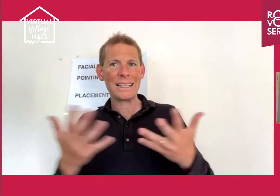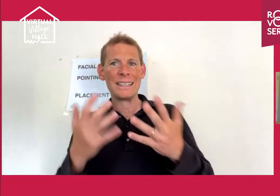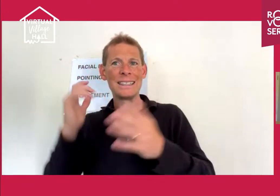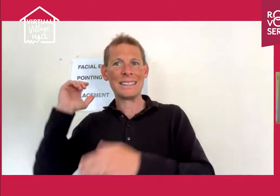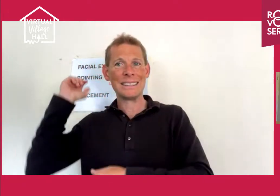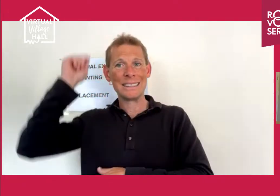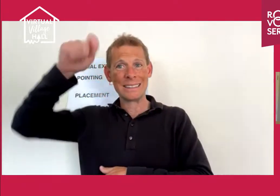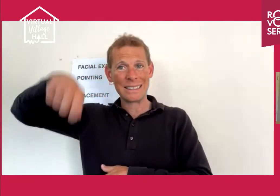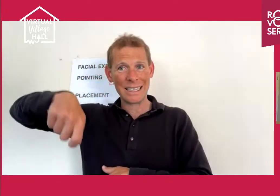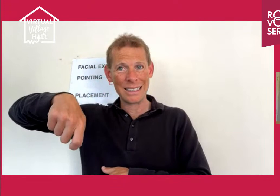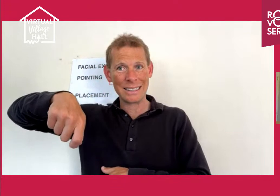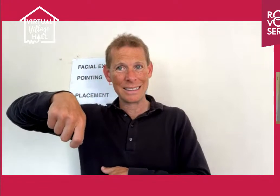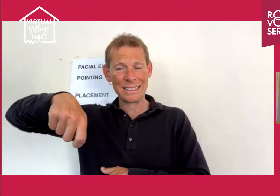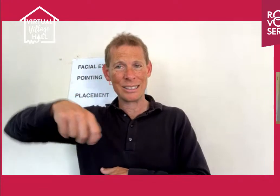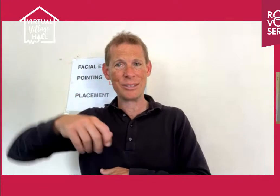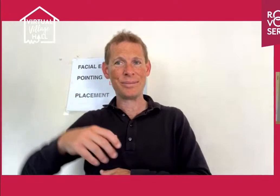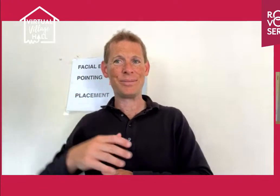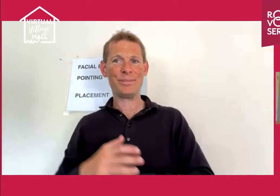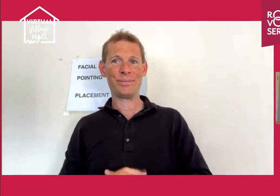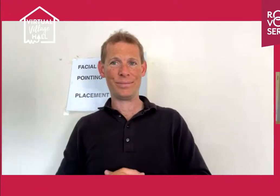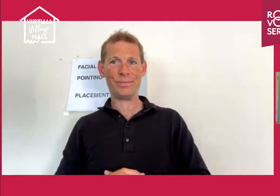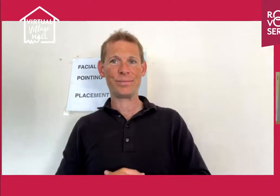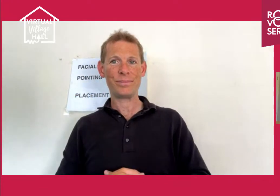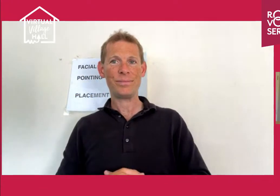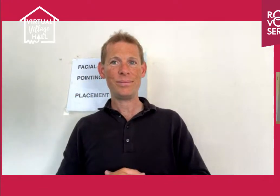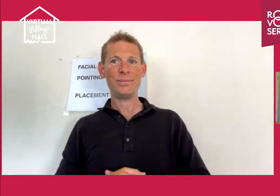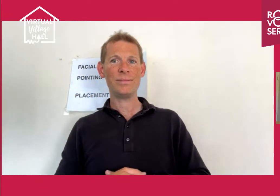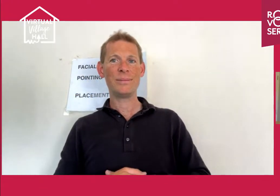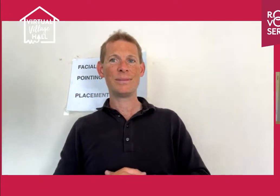He loves playing tennis.